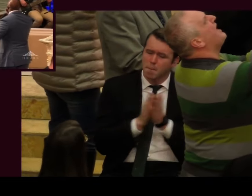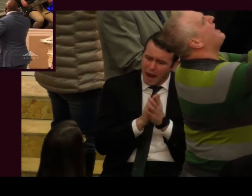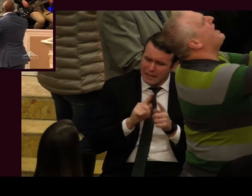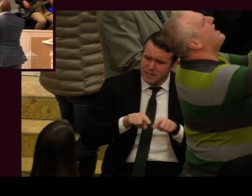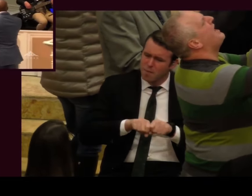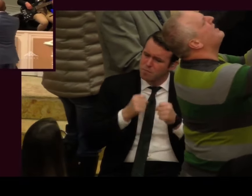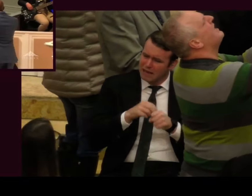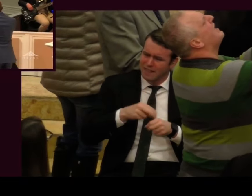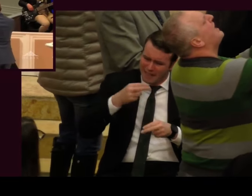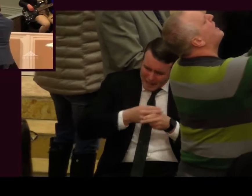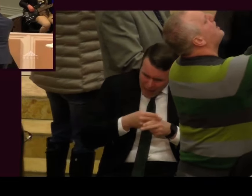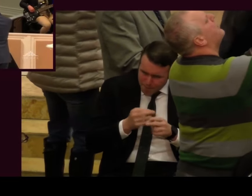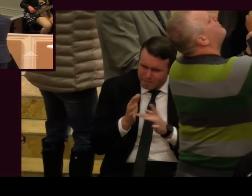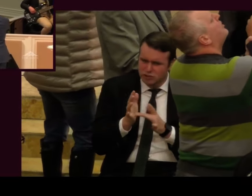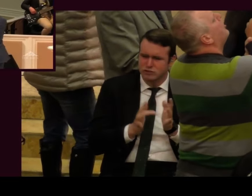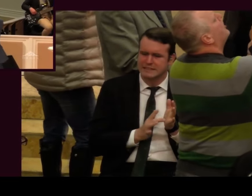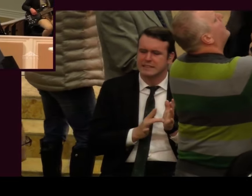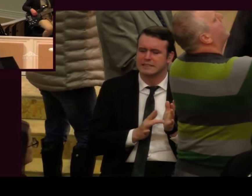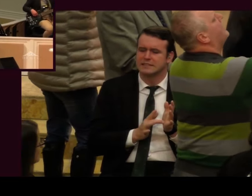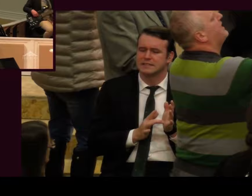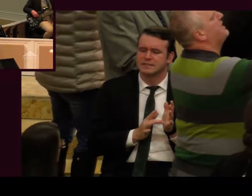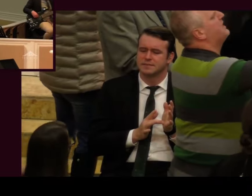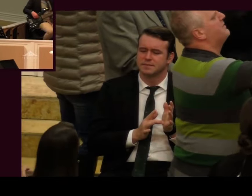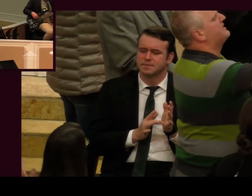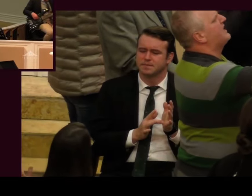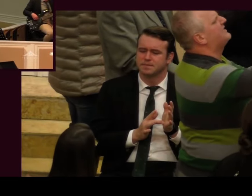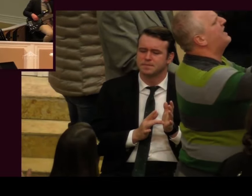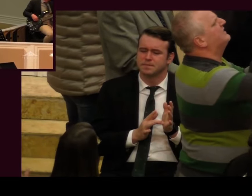Come on, pray till it breaks in the name of Jesus.